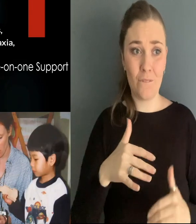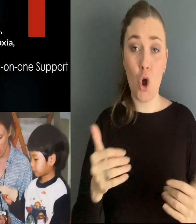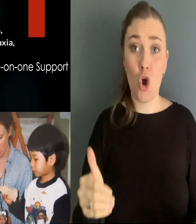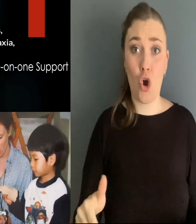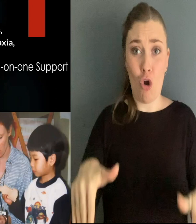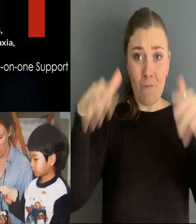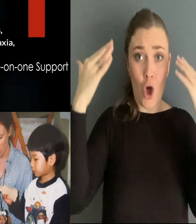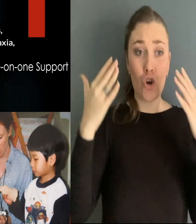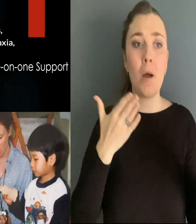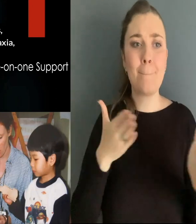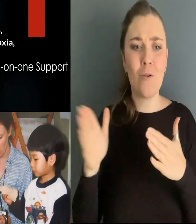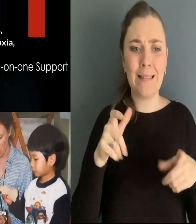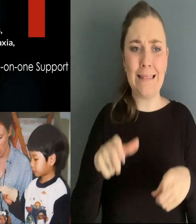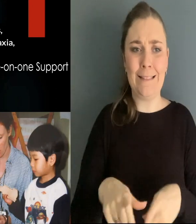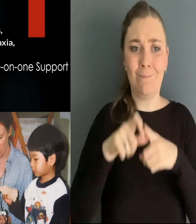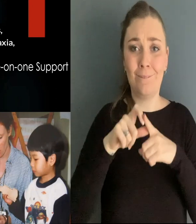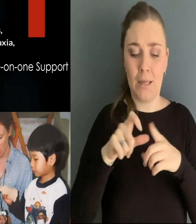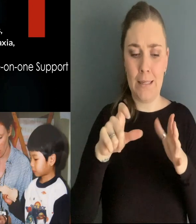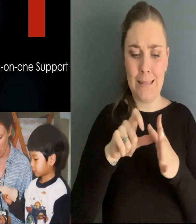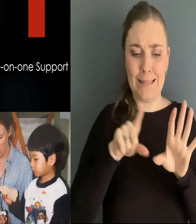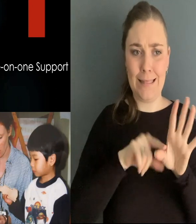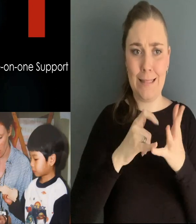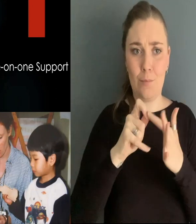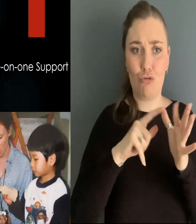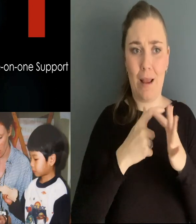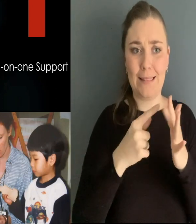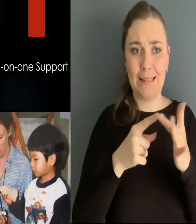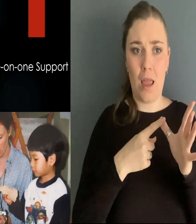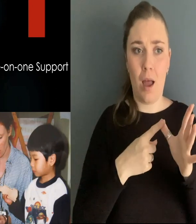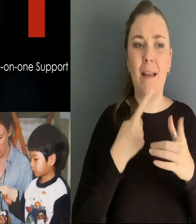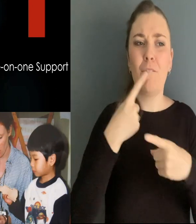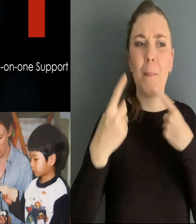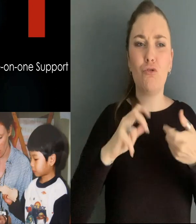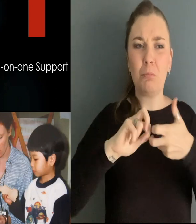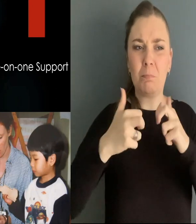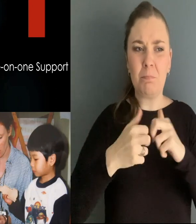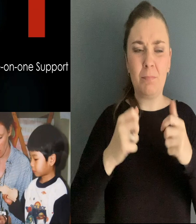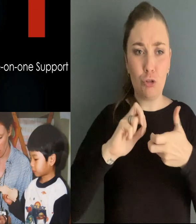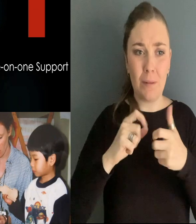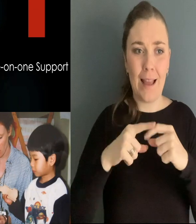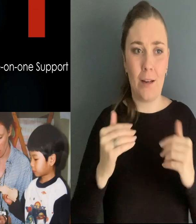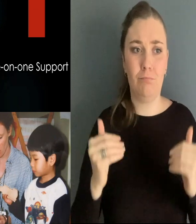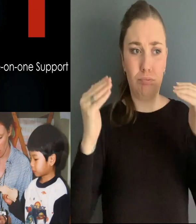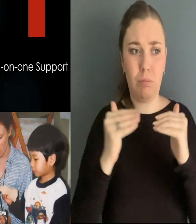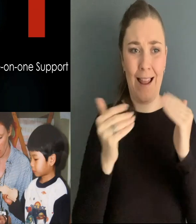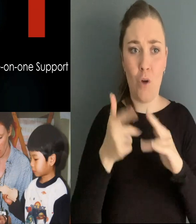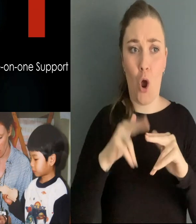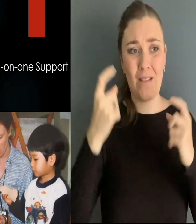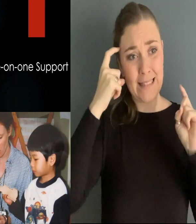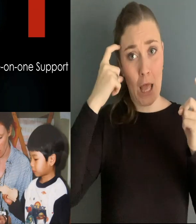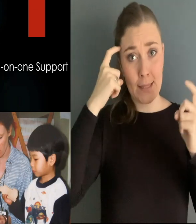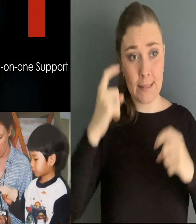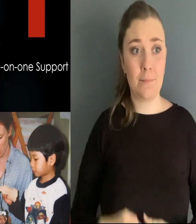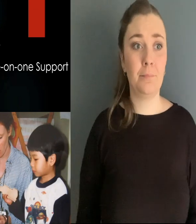movement difficulties dyspraxia information processing issues and very high levels of anxiety as well